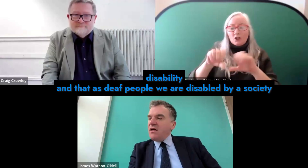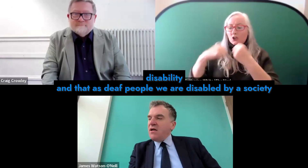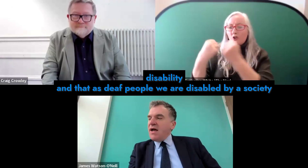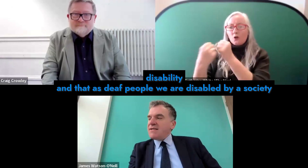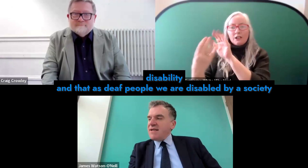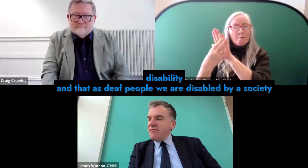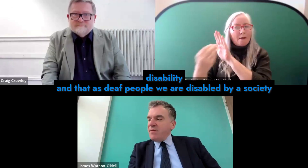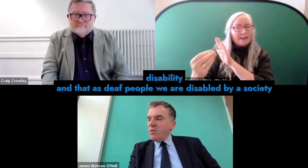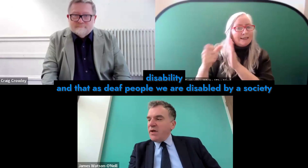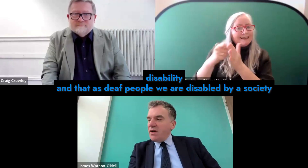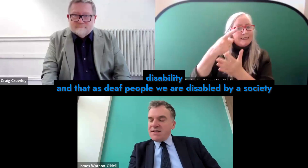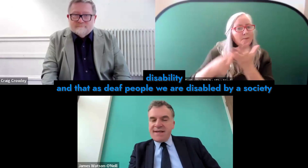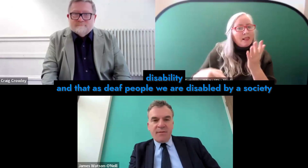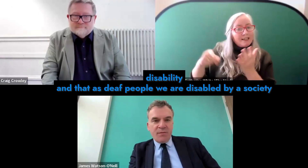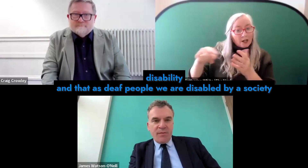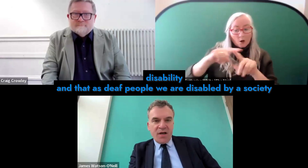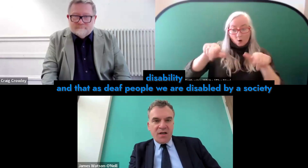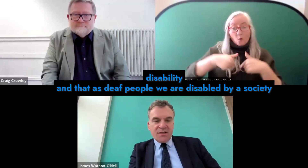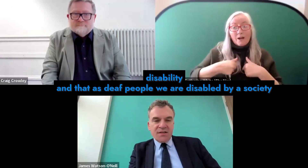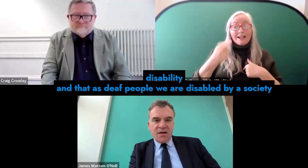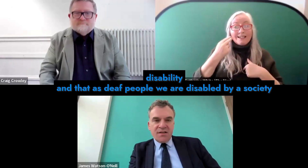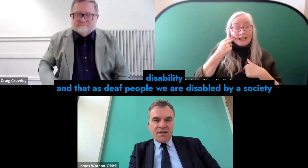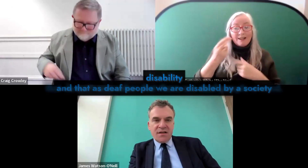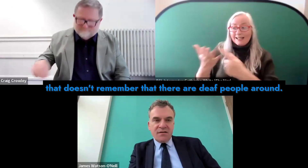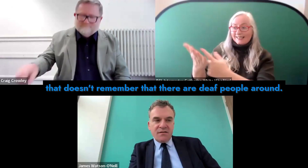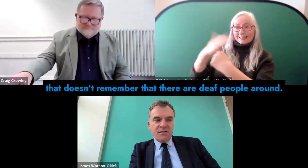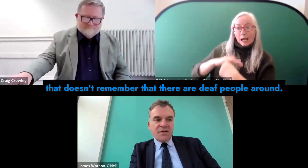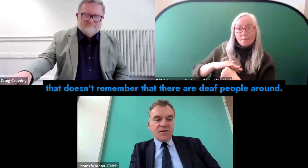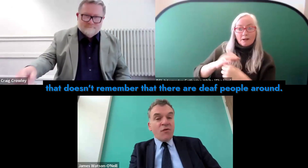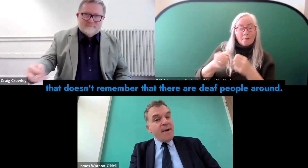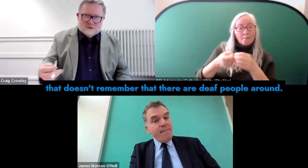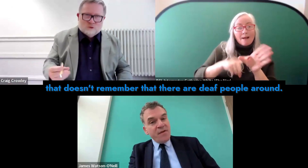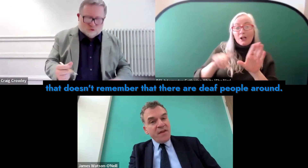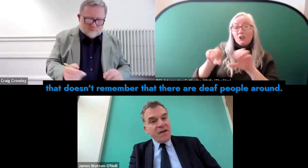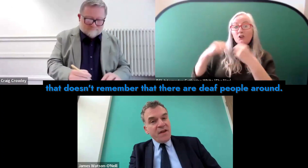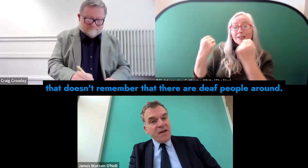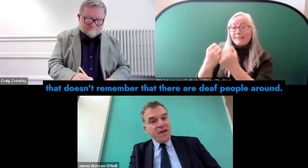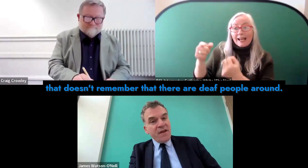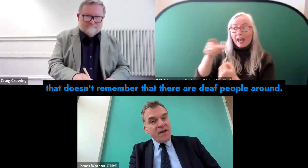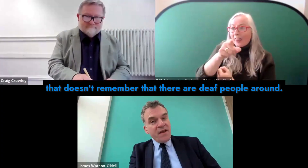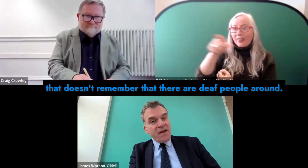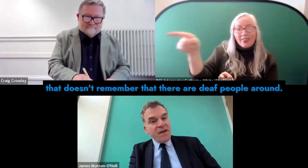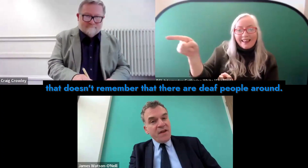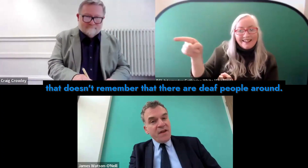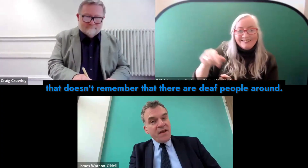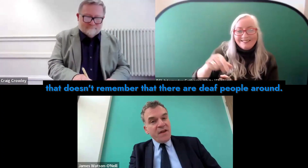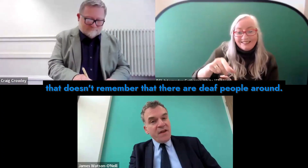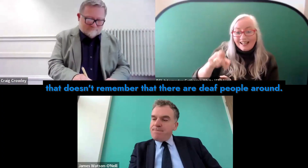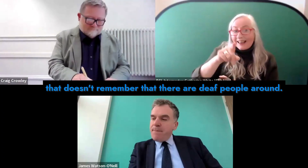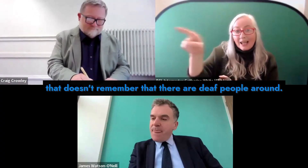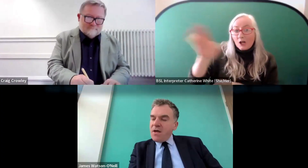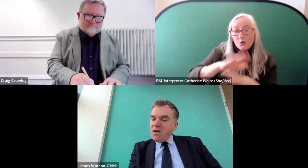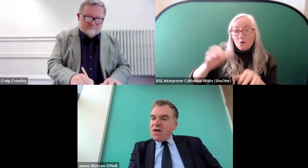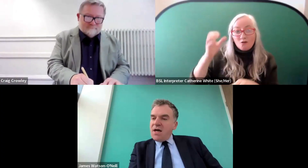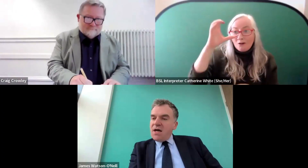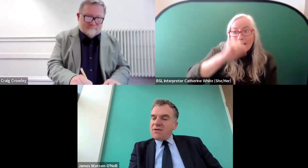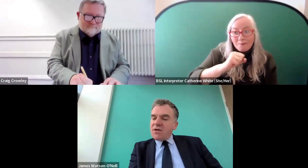that as deaf people, we are disabled by a society that doesn't remember that there are deaf people around.